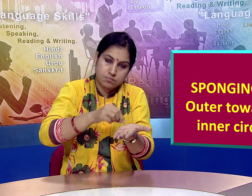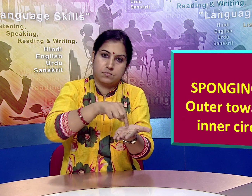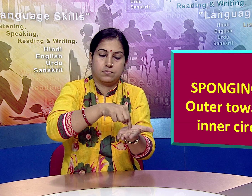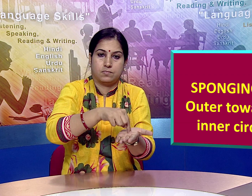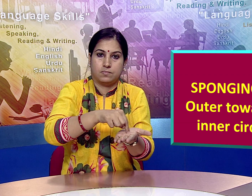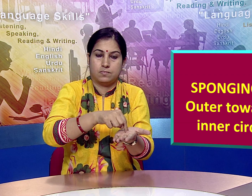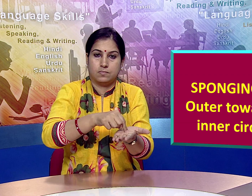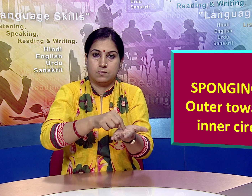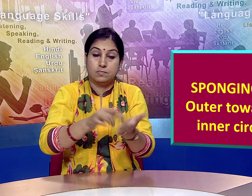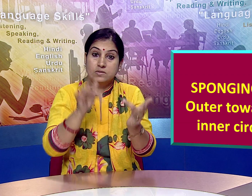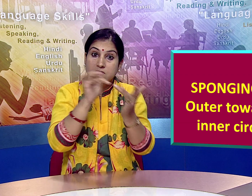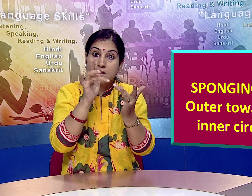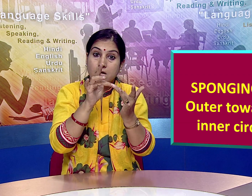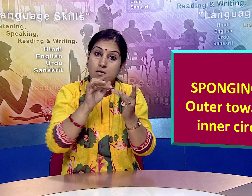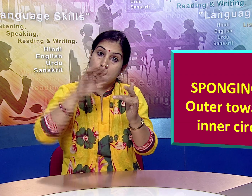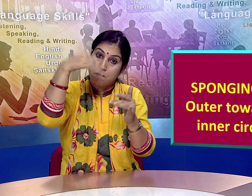that is towards the center.